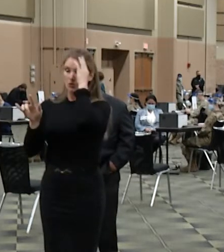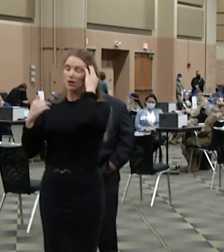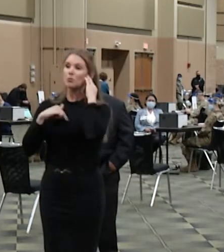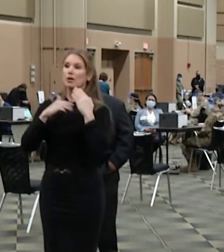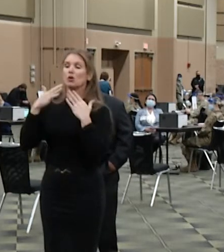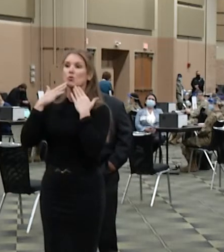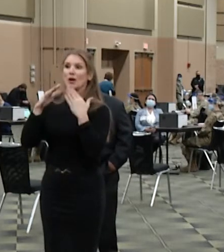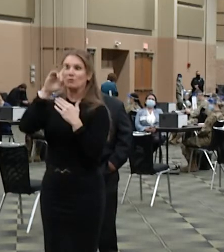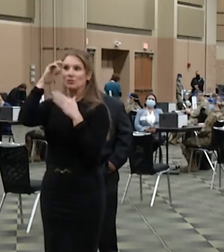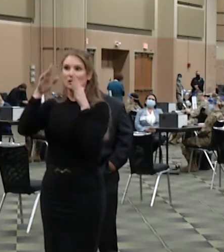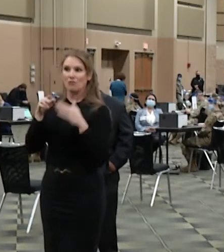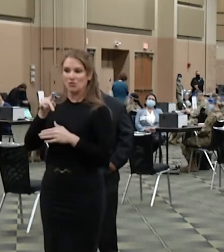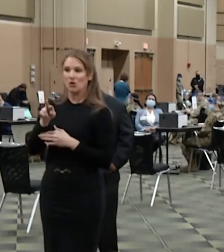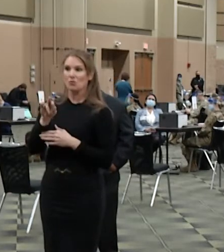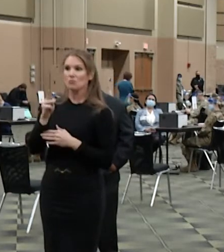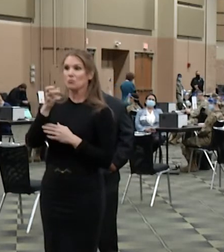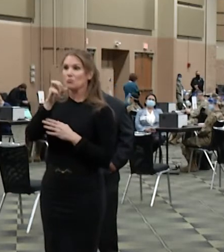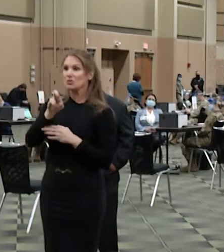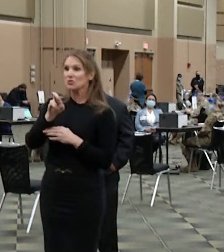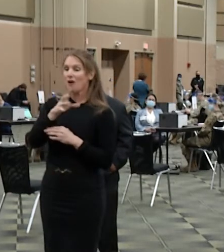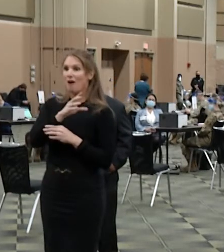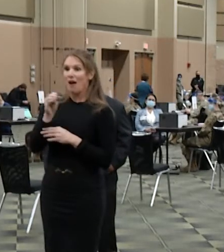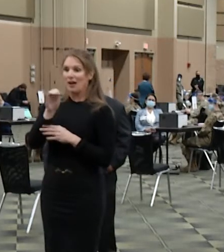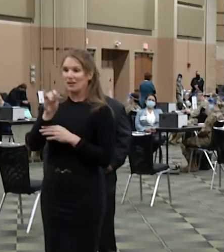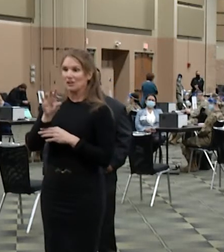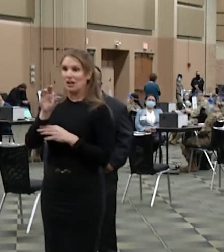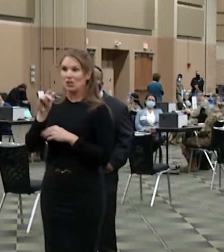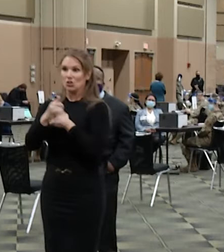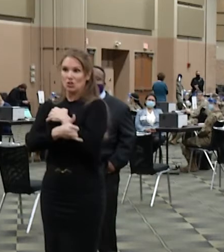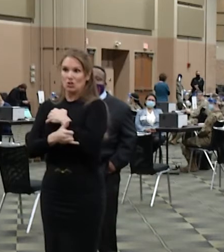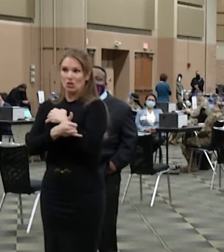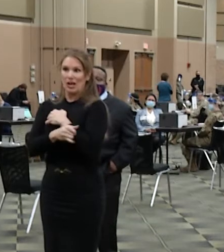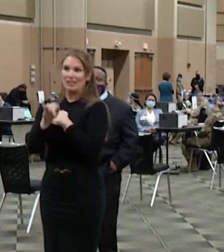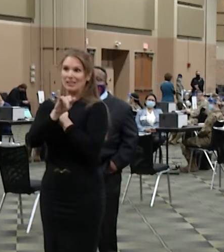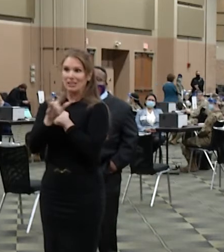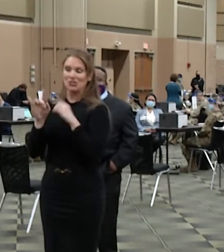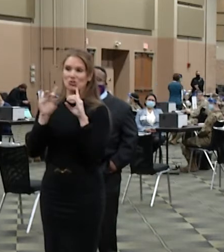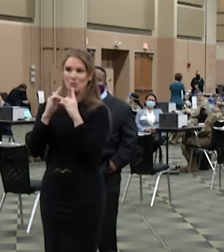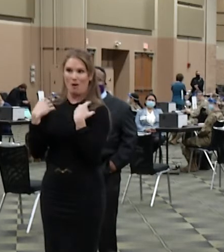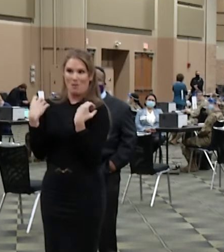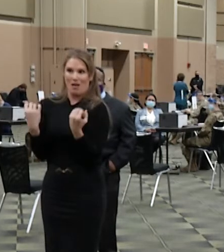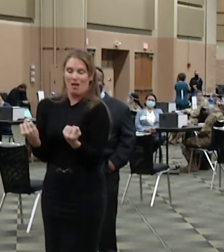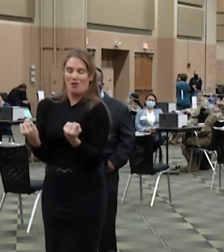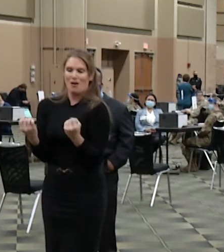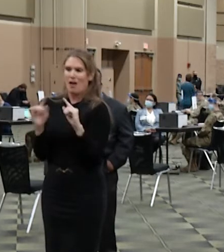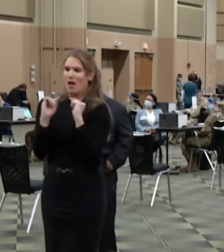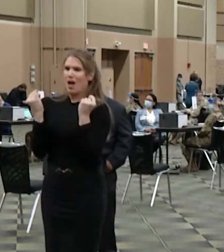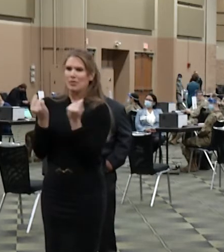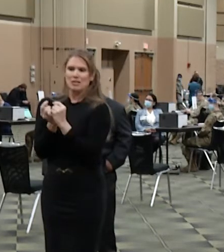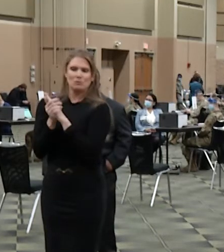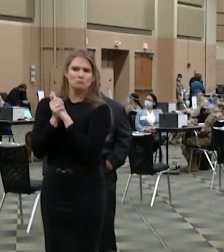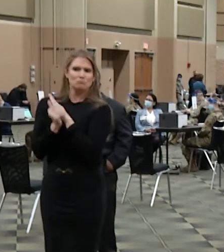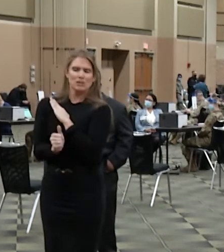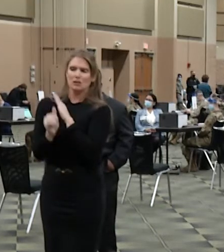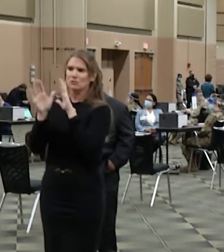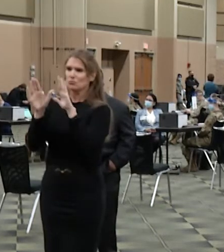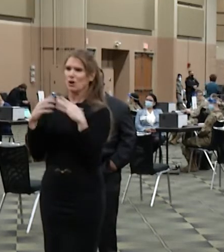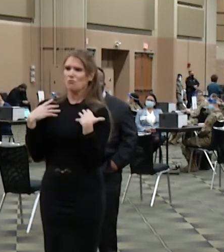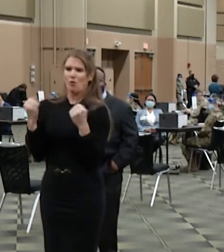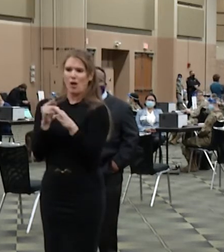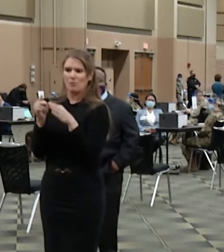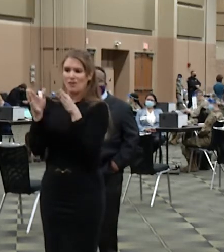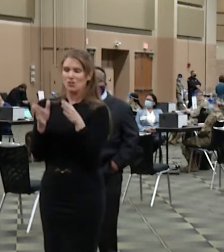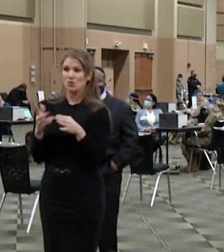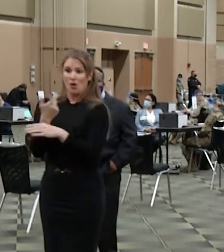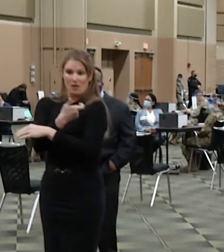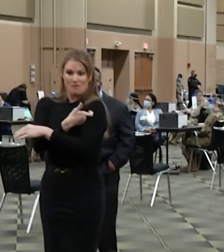grateful to Governor Prtizker and the Illinois and Cook County Departments of Health and the team of talented health professionals that the